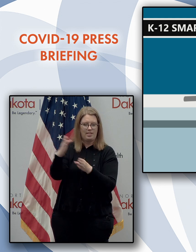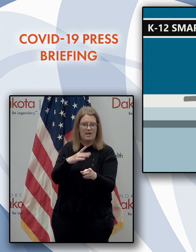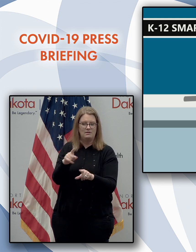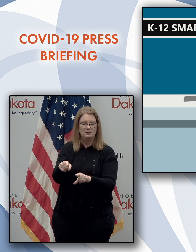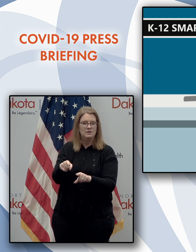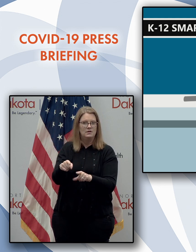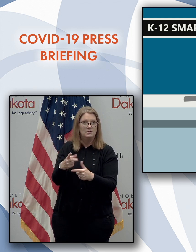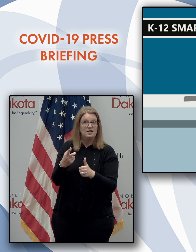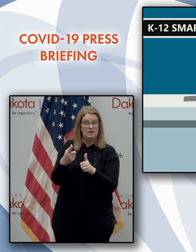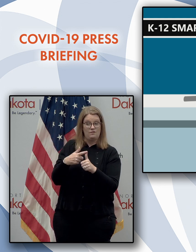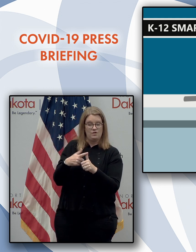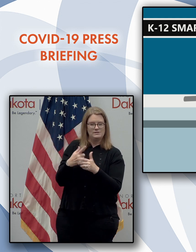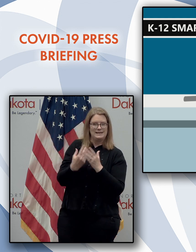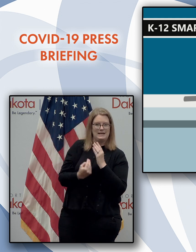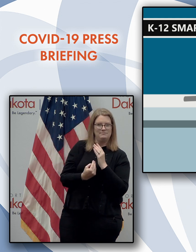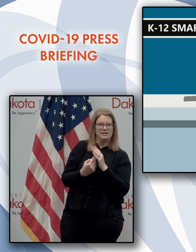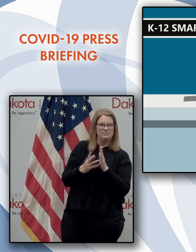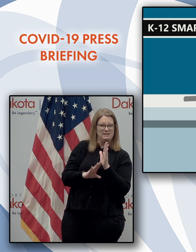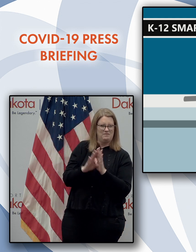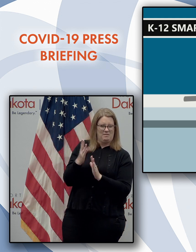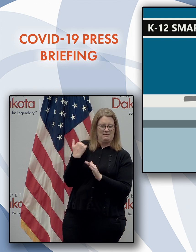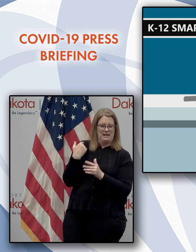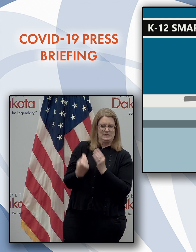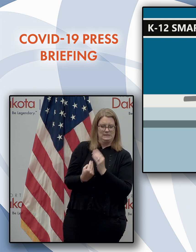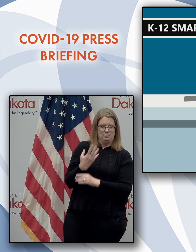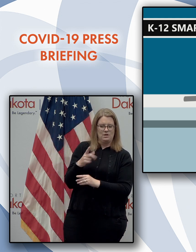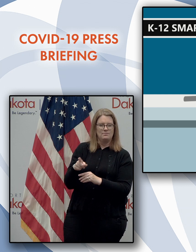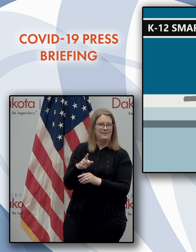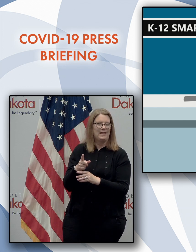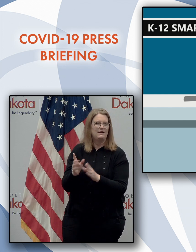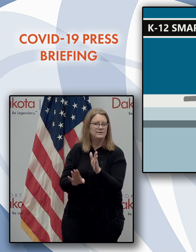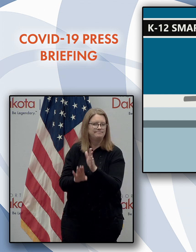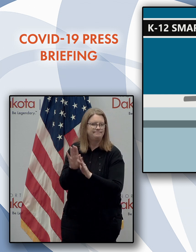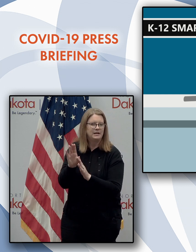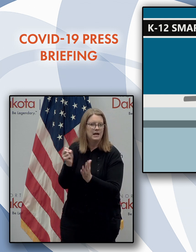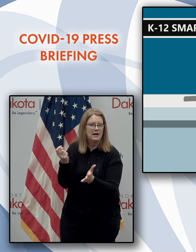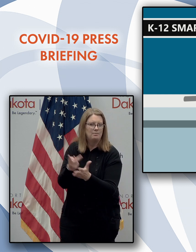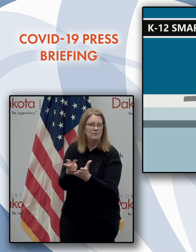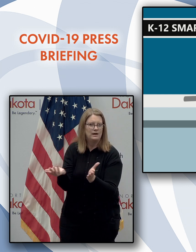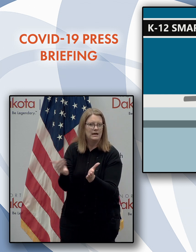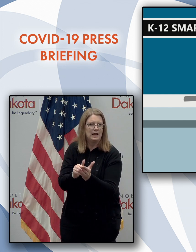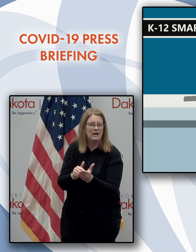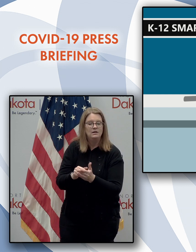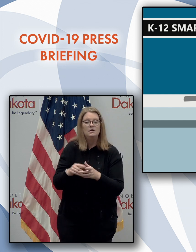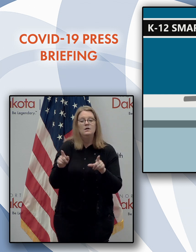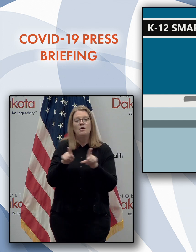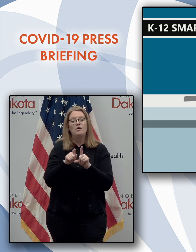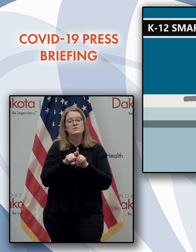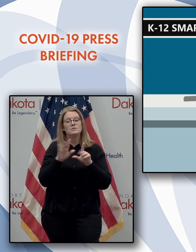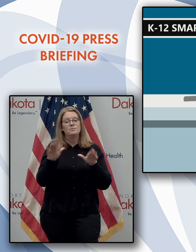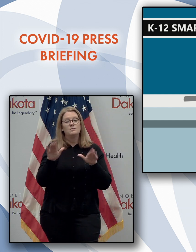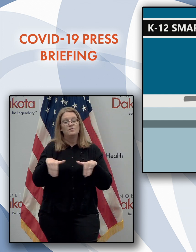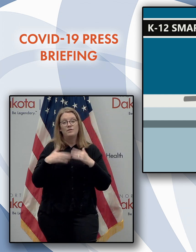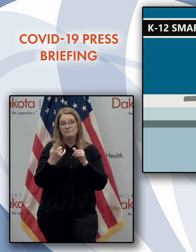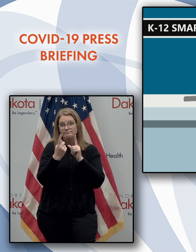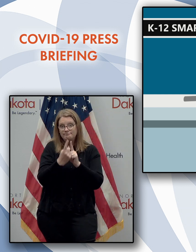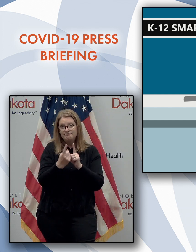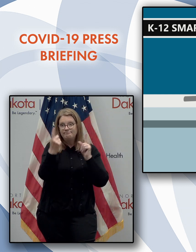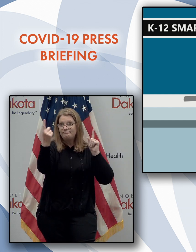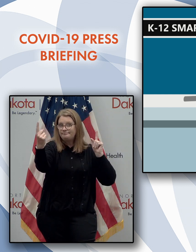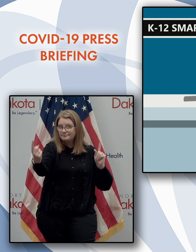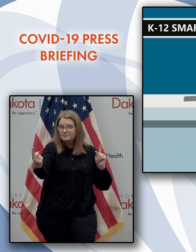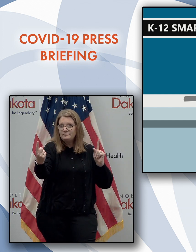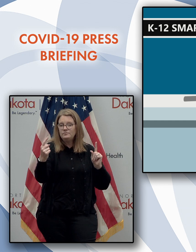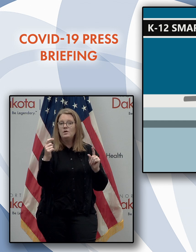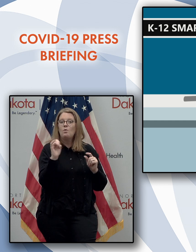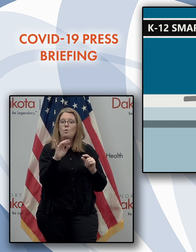initially created last spring. This ensures that local communities are prepared to provide teaching and learning face-to-face, via distance learning, or a